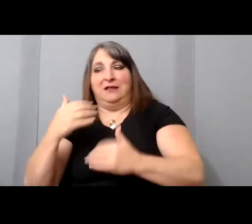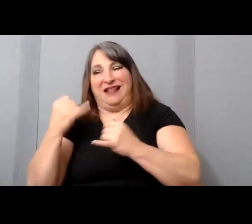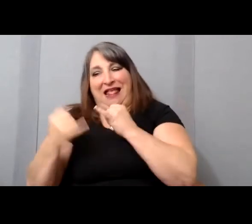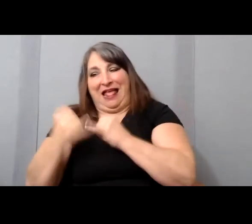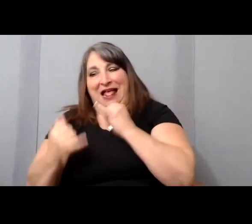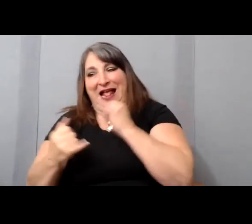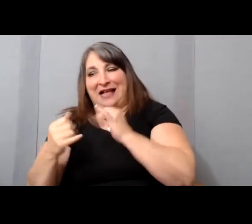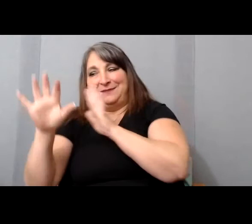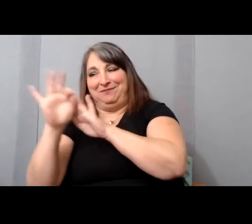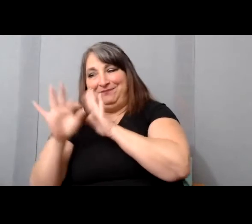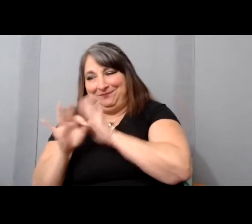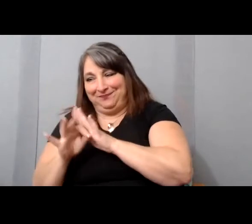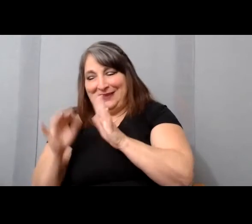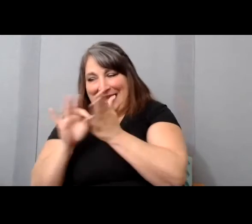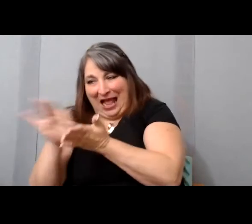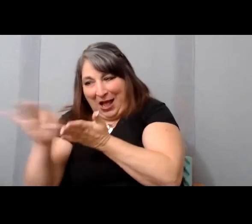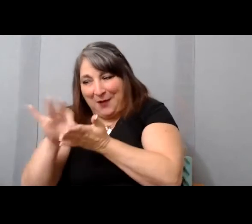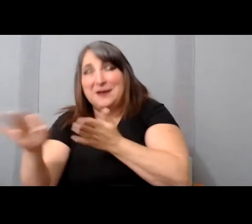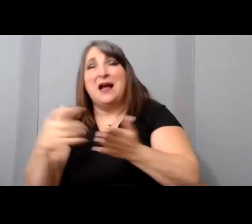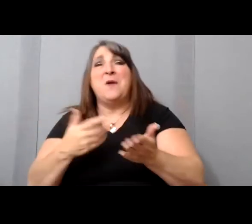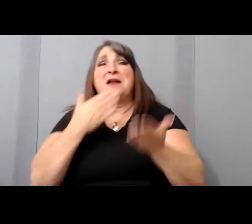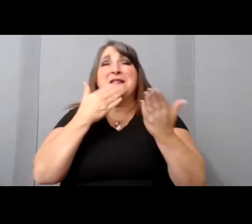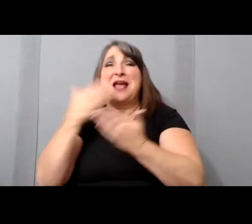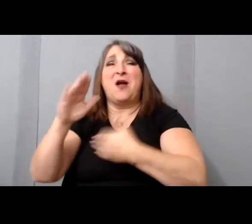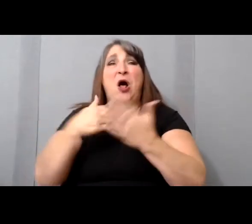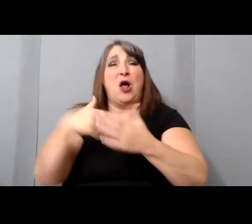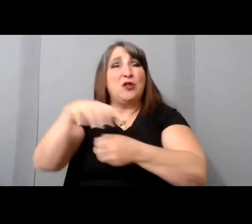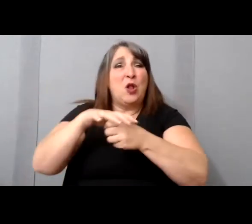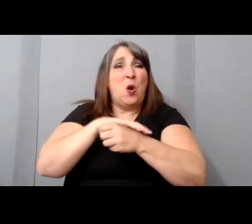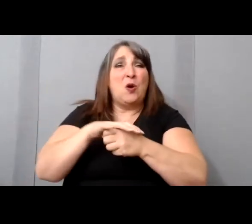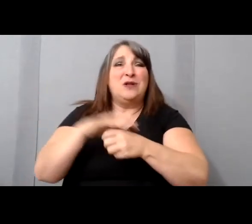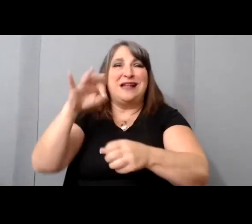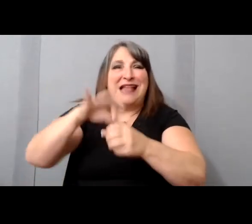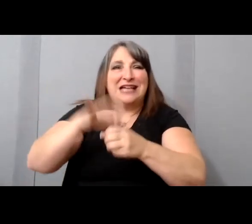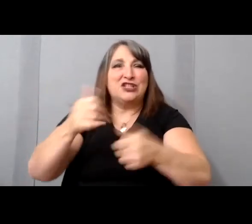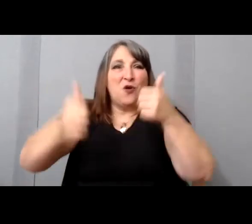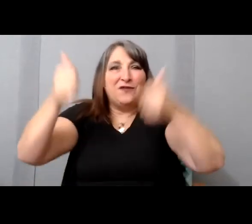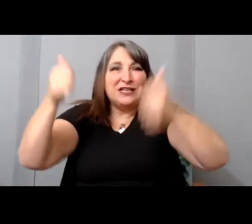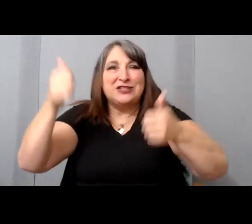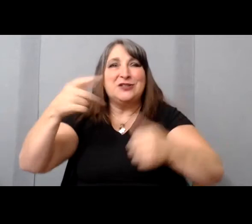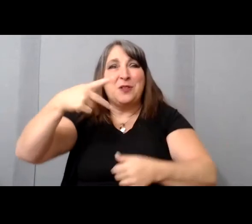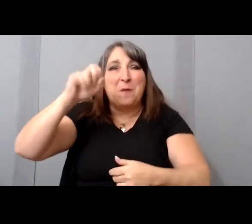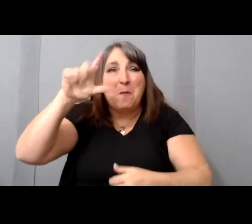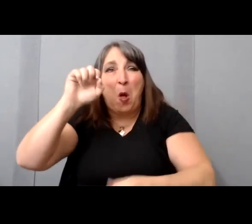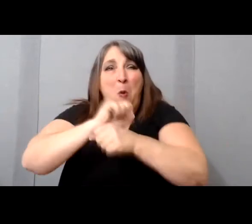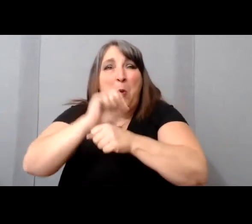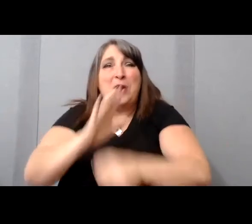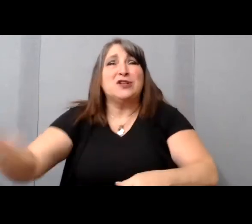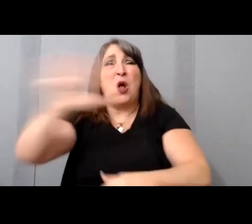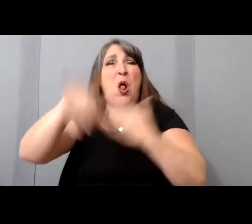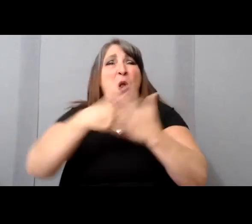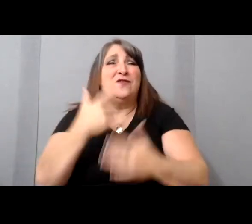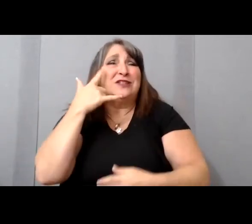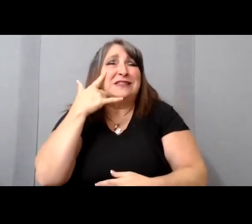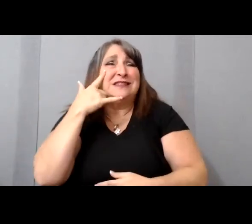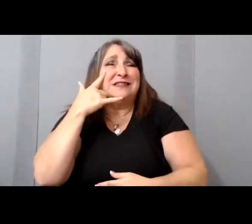thank all the local elections officials, all the volunteer poll workers throughout the state of California that did their part to